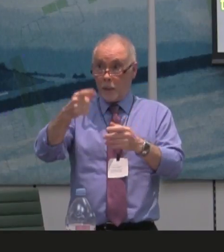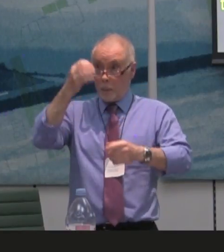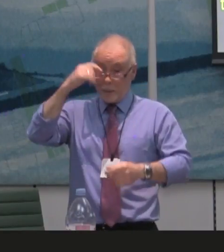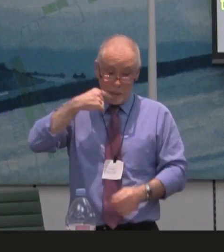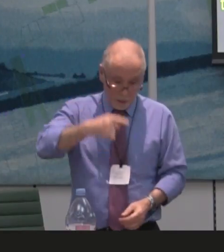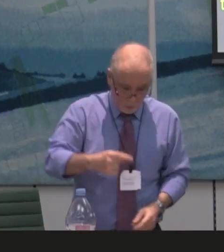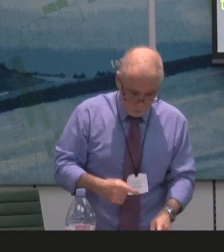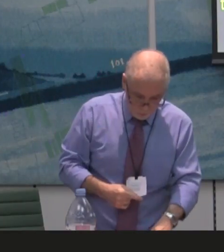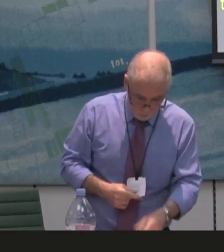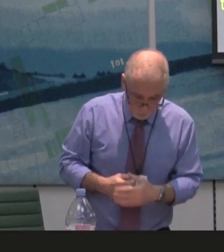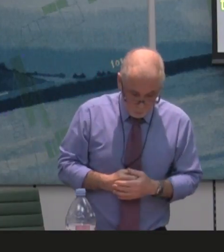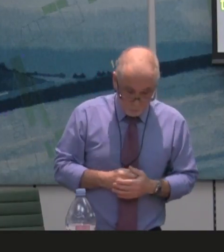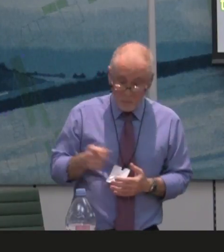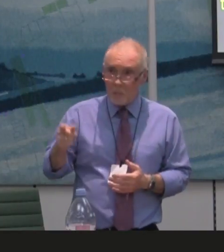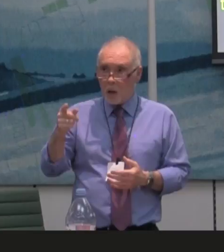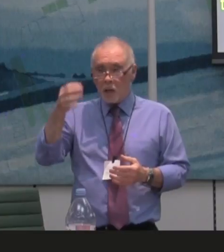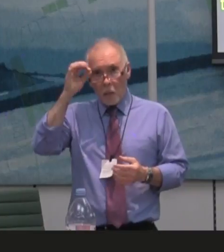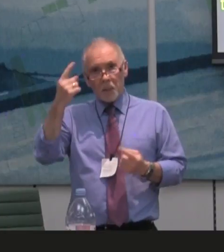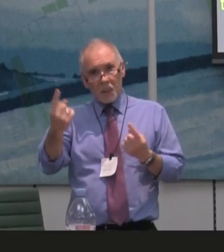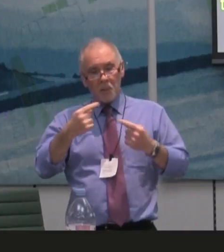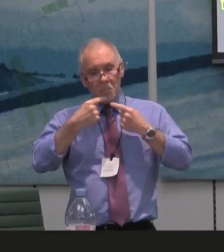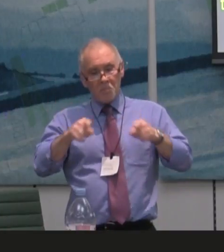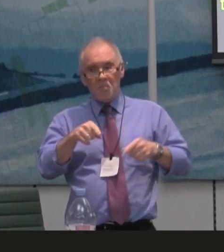The UN CRPD committee